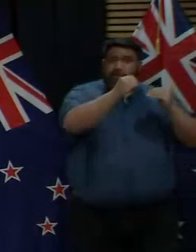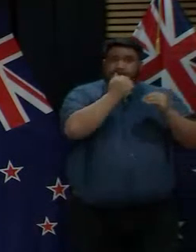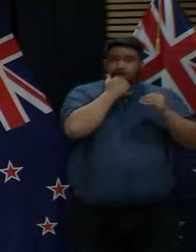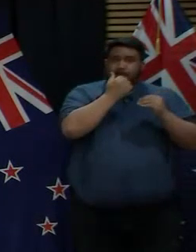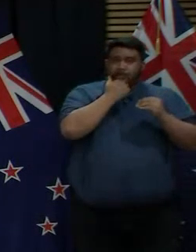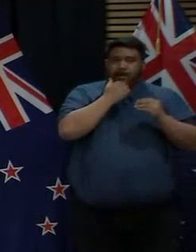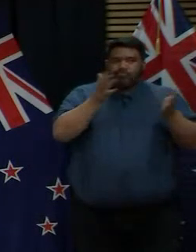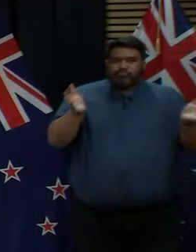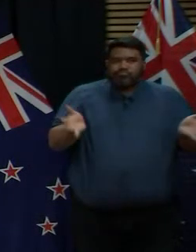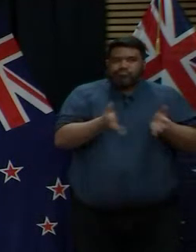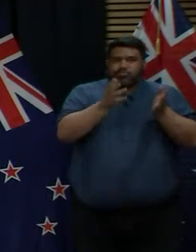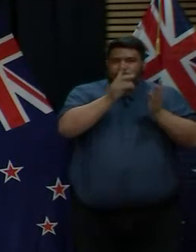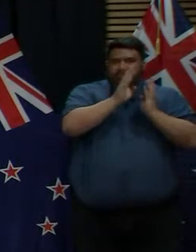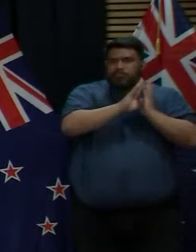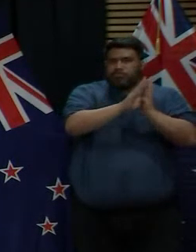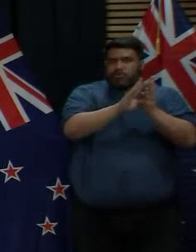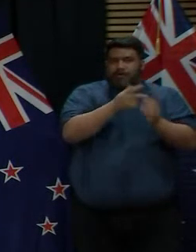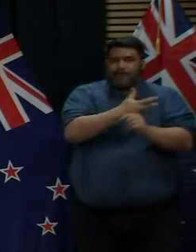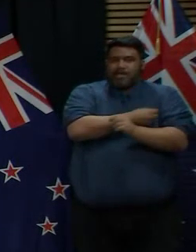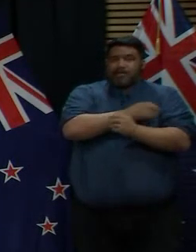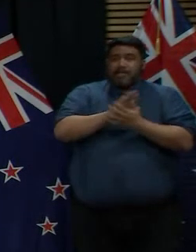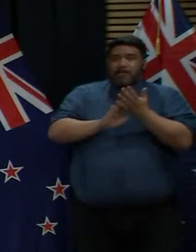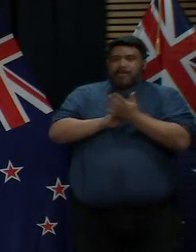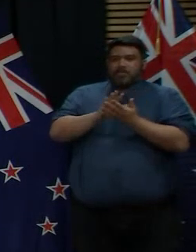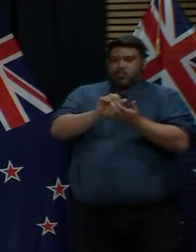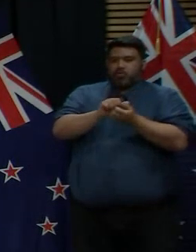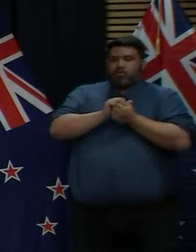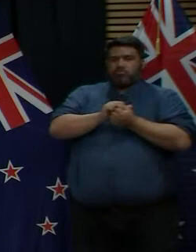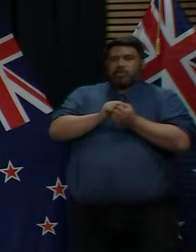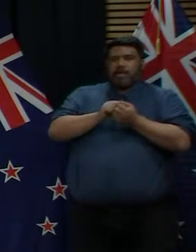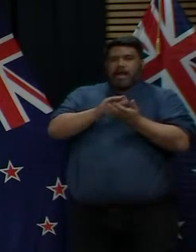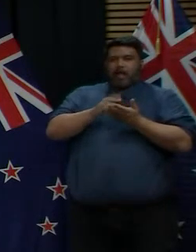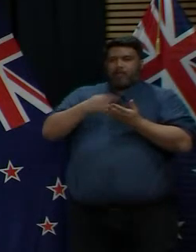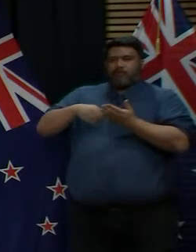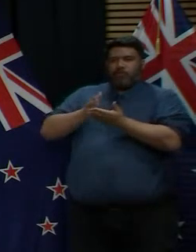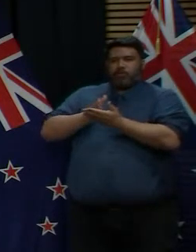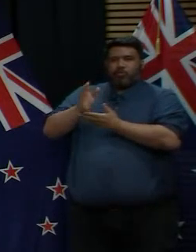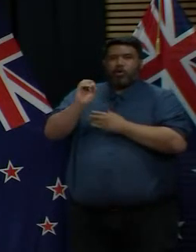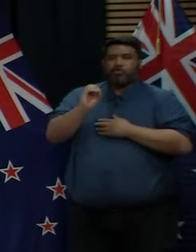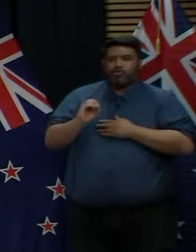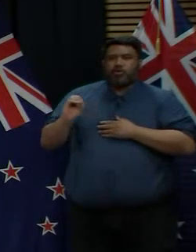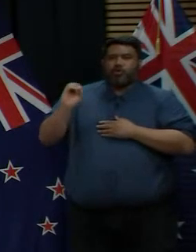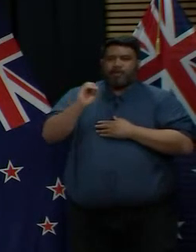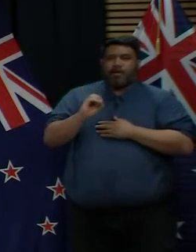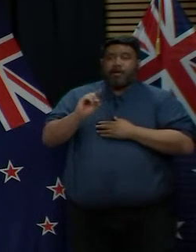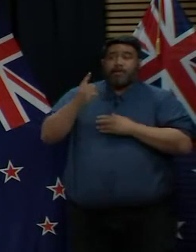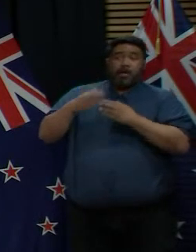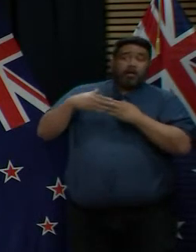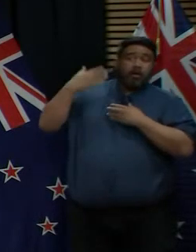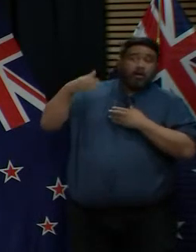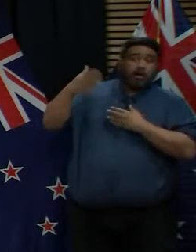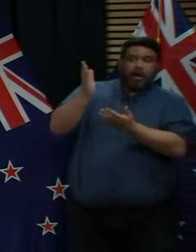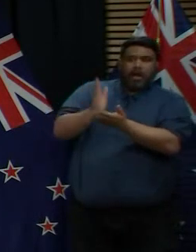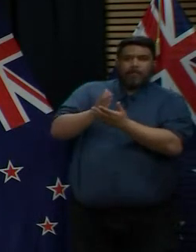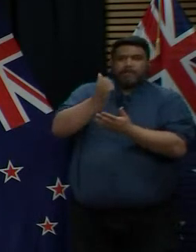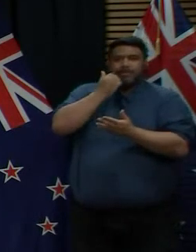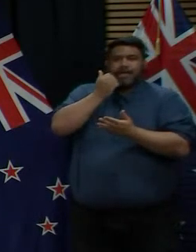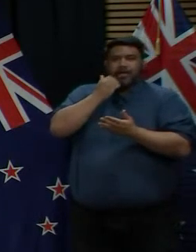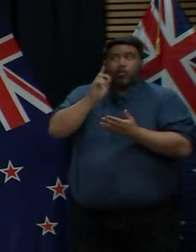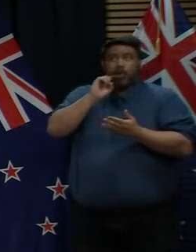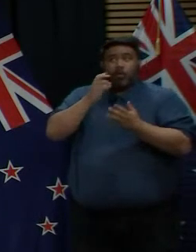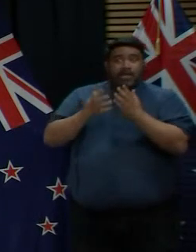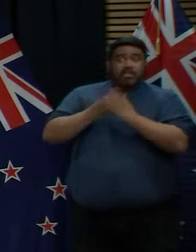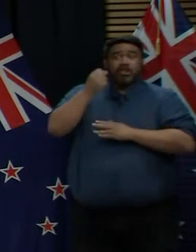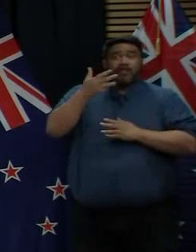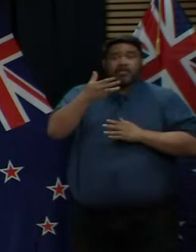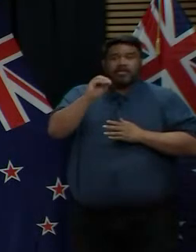towards into October. But we haven't looked specifically at the date when we expect to hit any of these